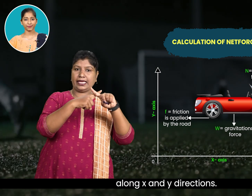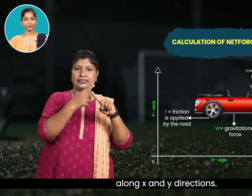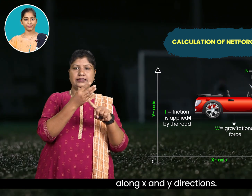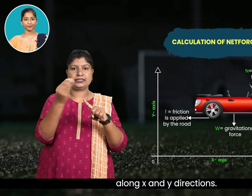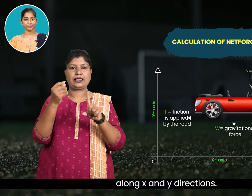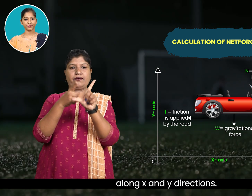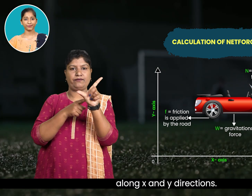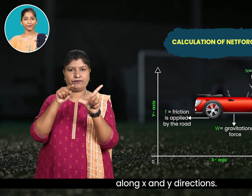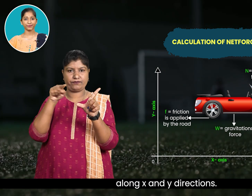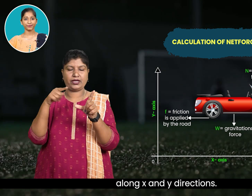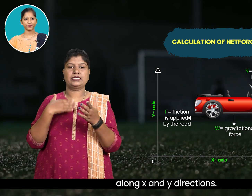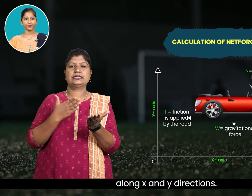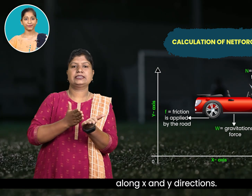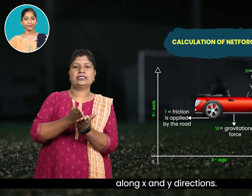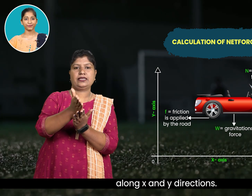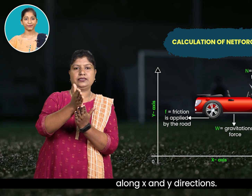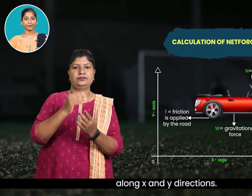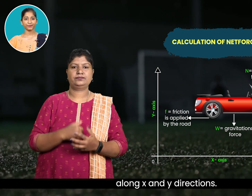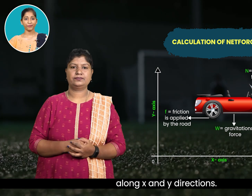directions.